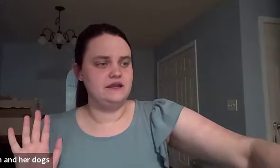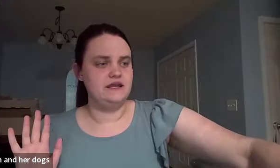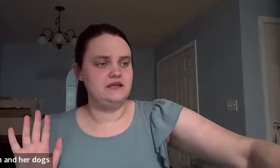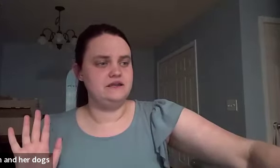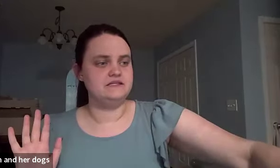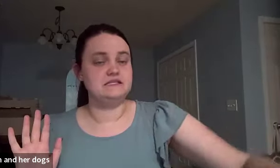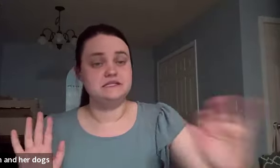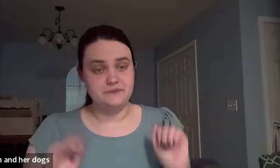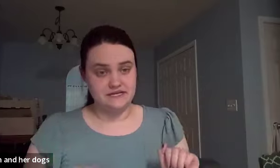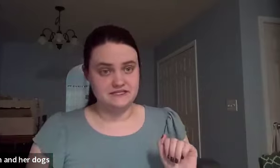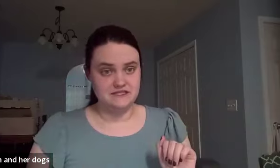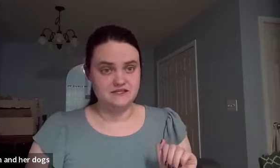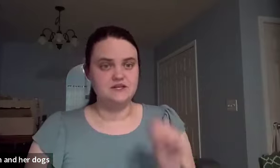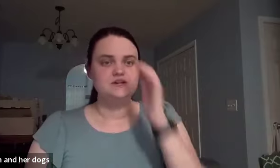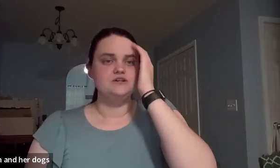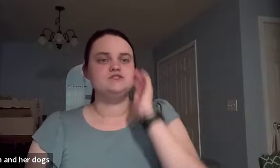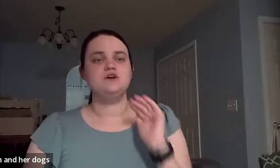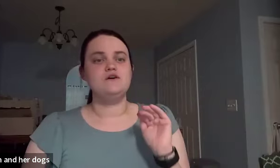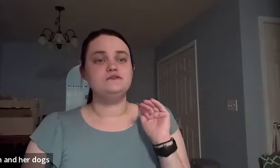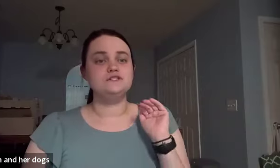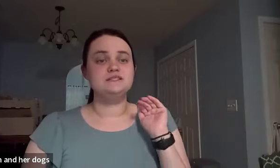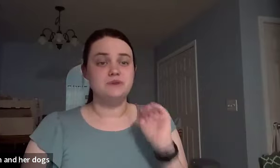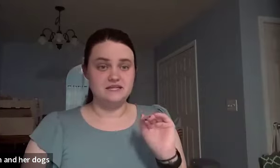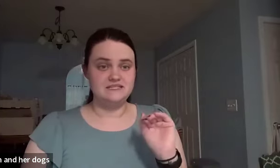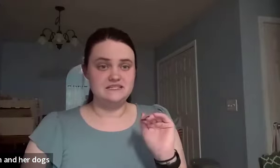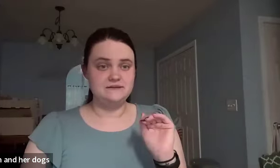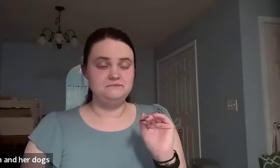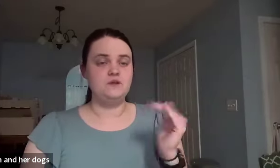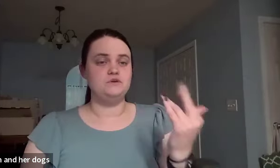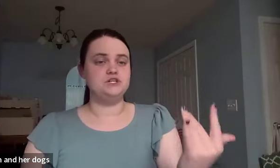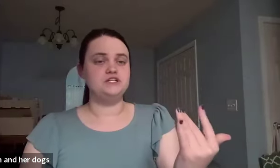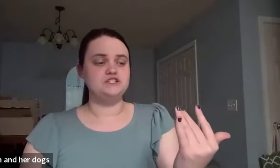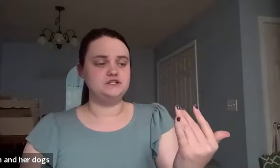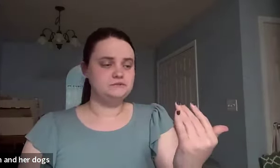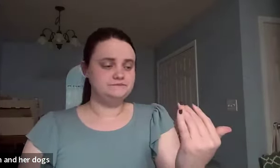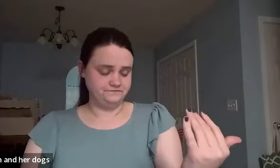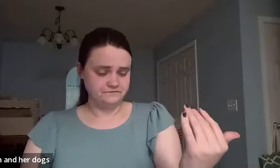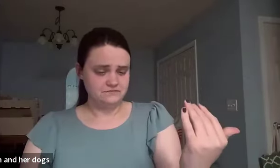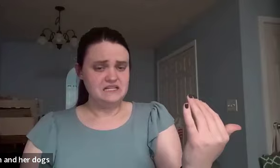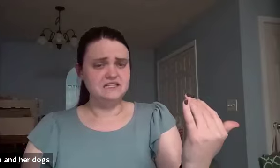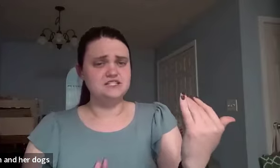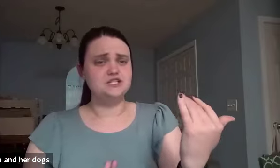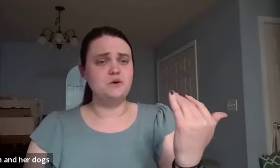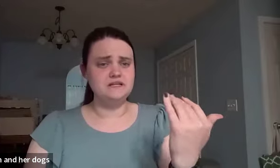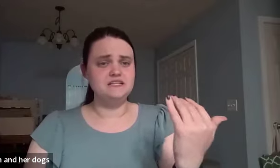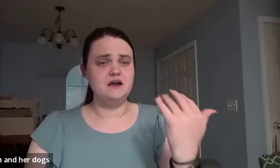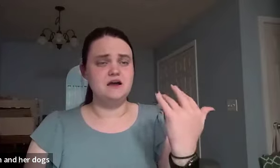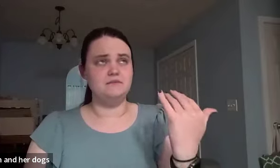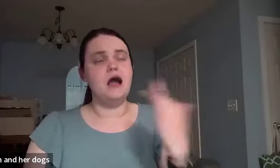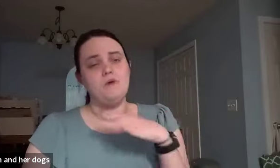one is spicy. So for spicy, what you're going to do is you're going to, well,